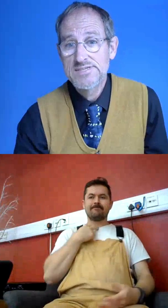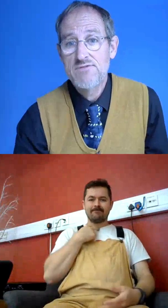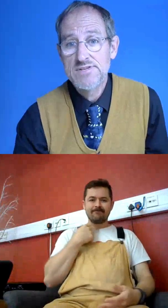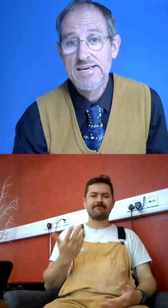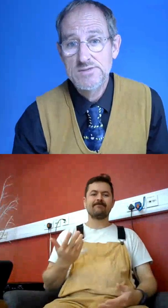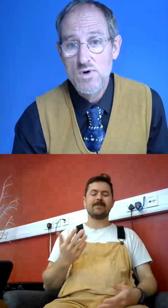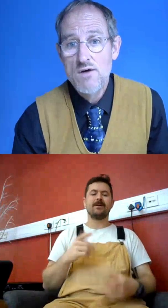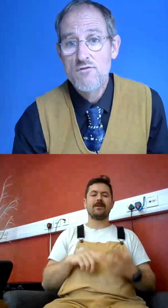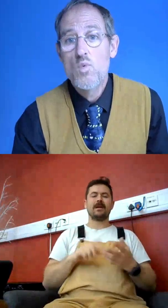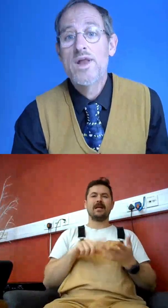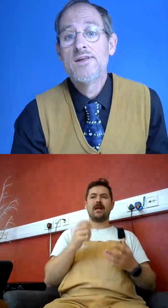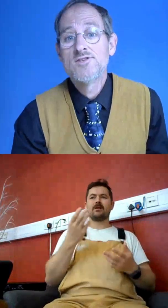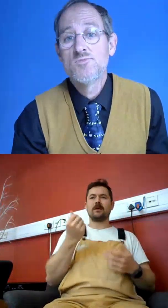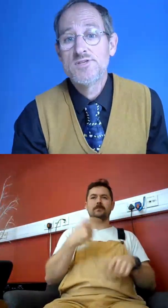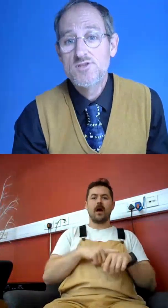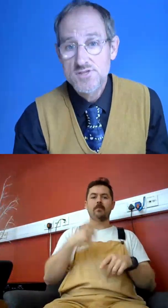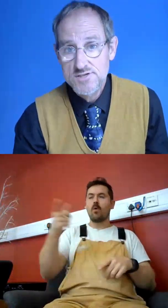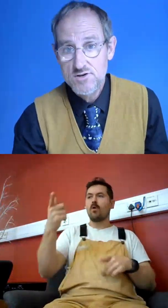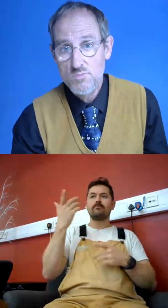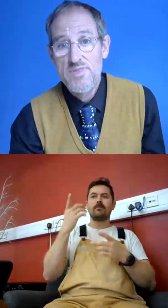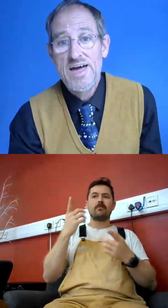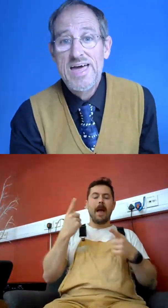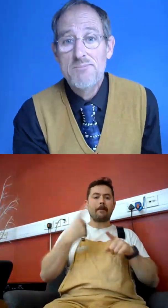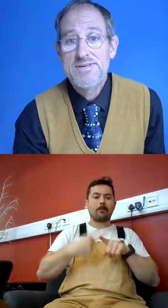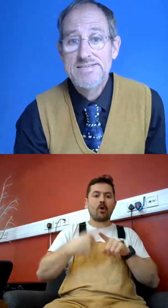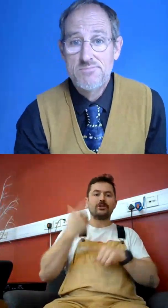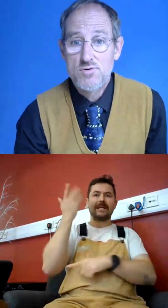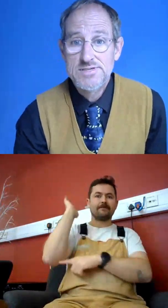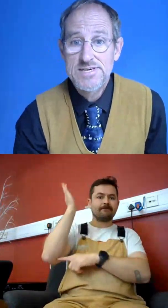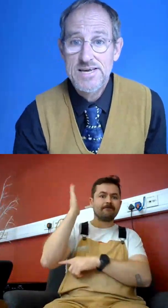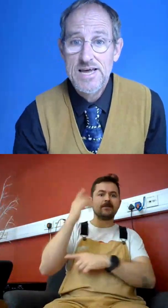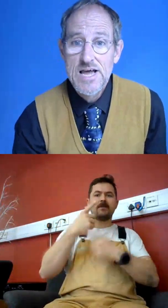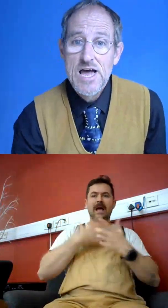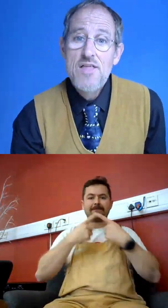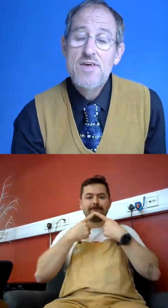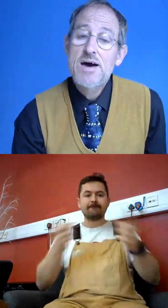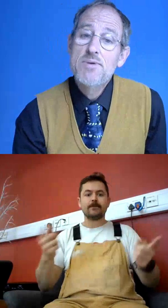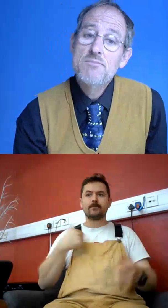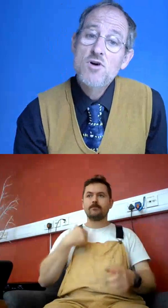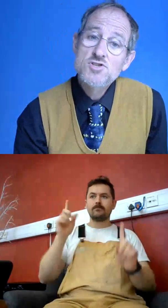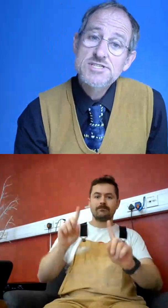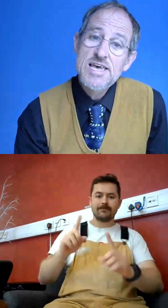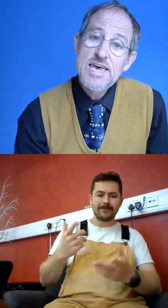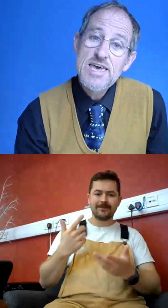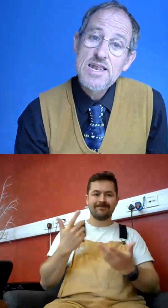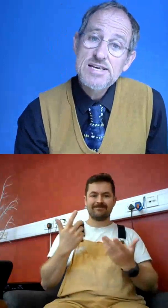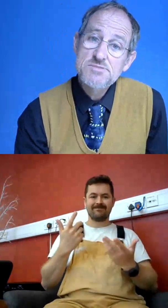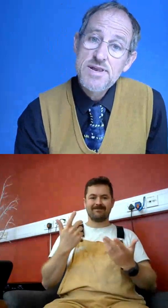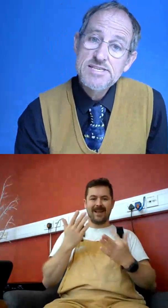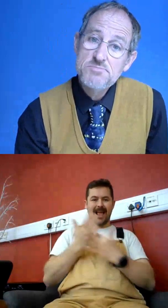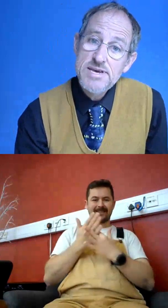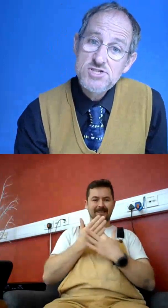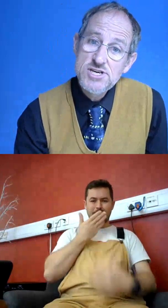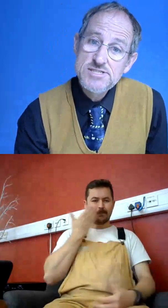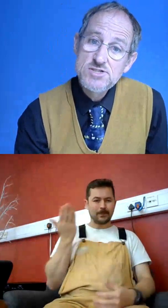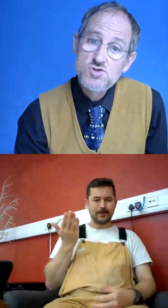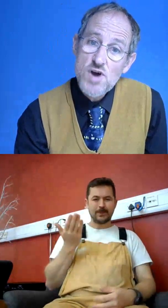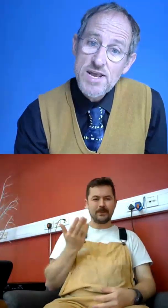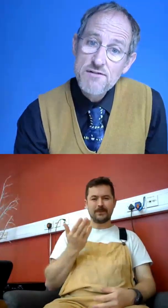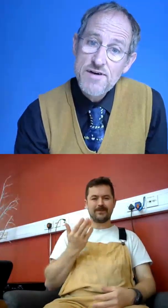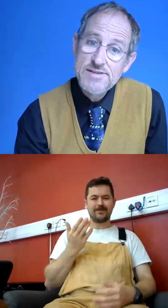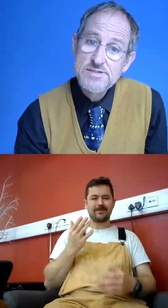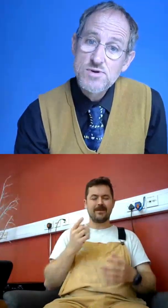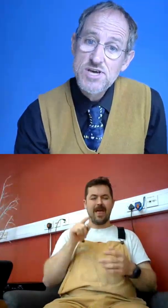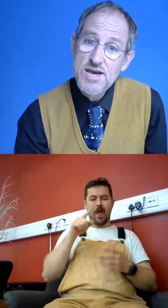me by 7 days for when an interpreter does turn up, and that can be disappointing. There can be emergency last minute